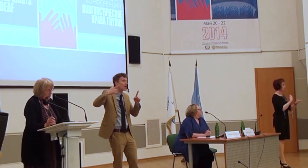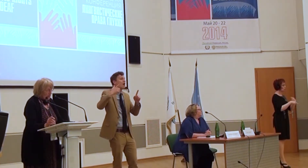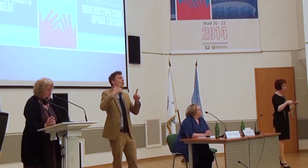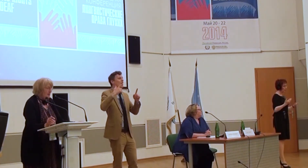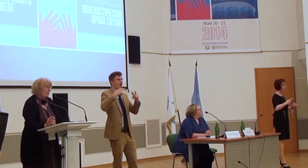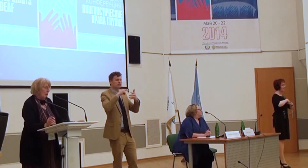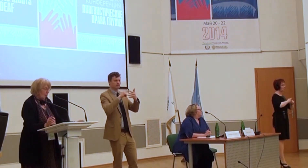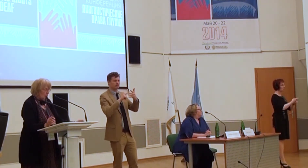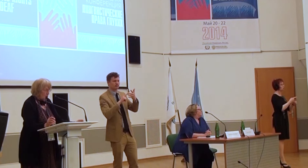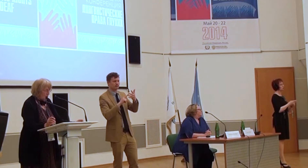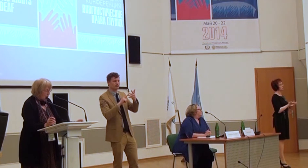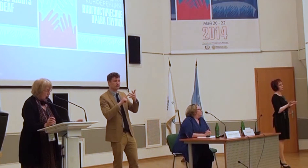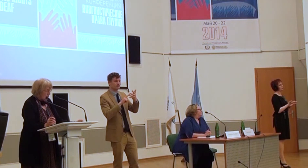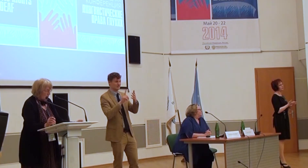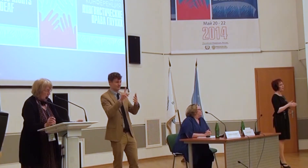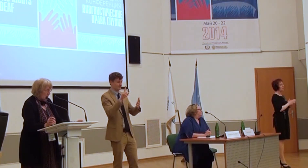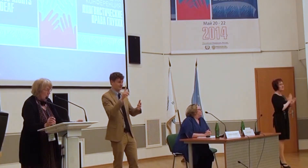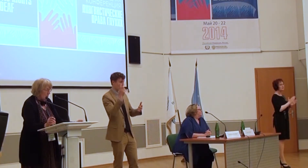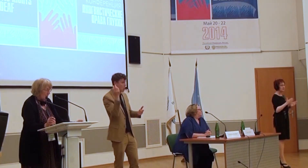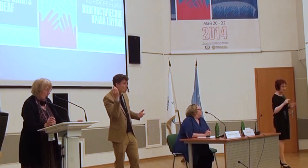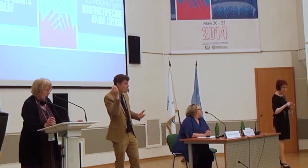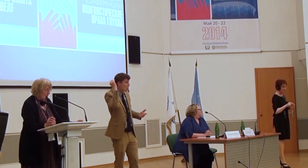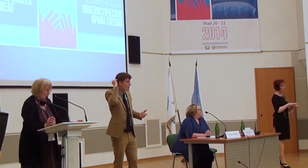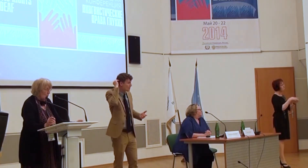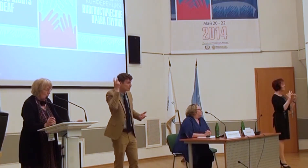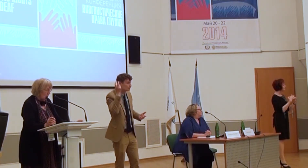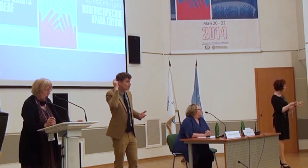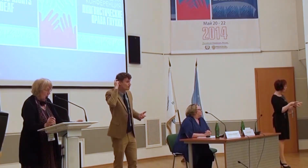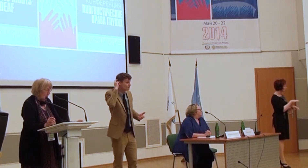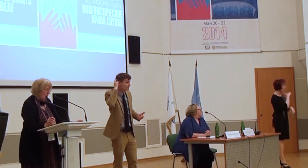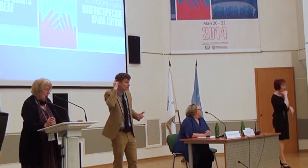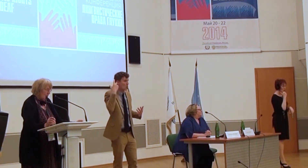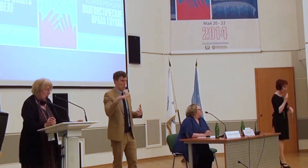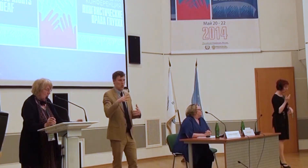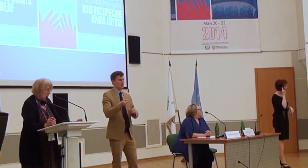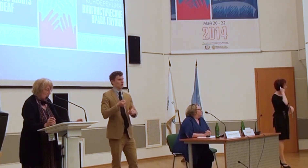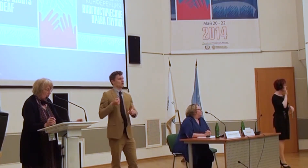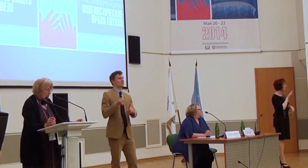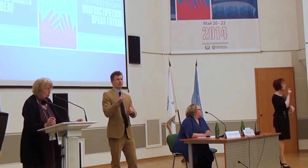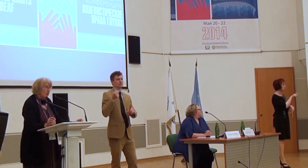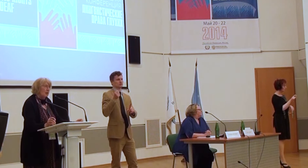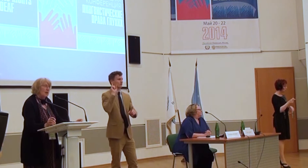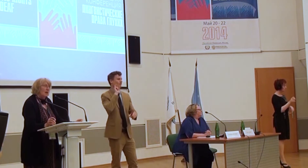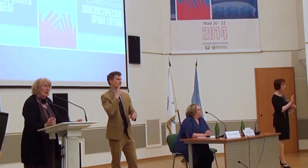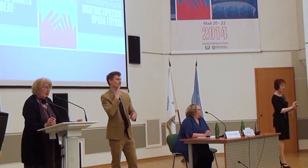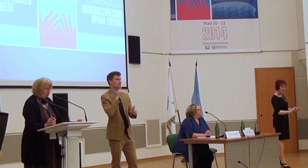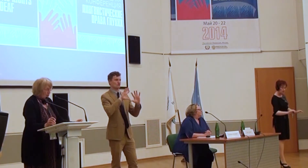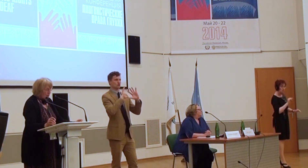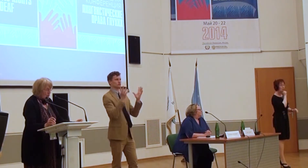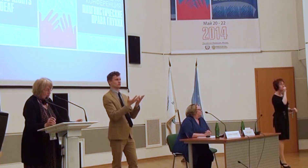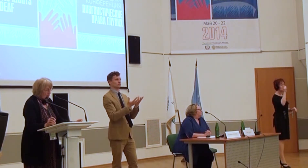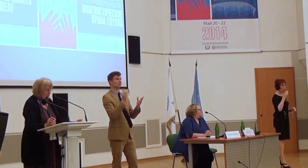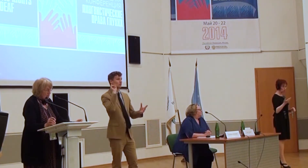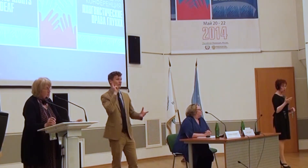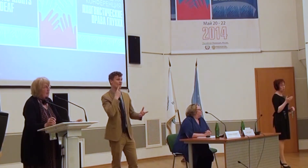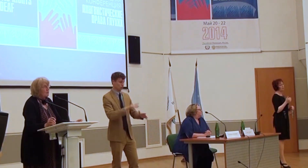implants, has meant that many more deaf children, and in particular deaf people, and in particular deaf children, now have